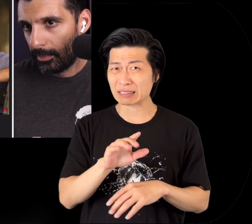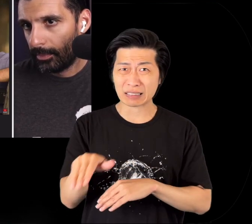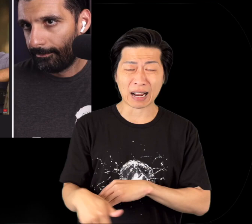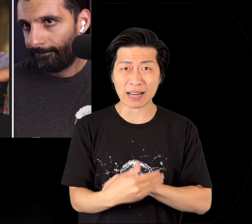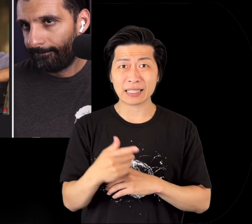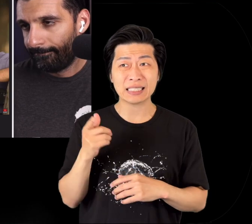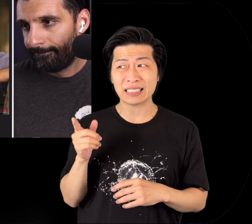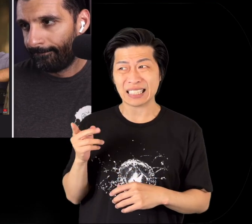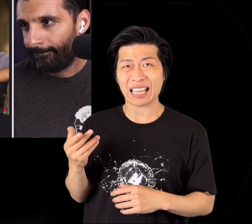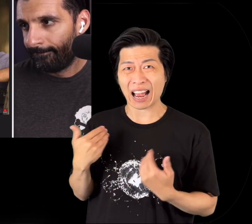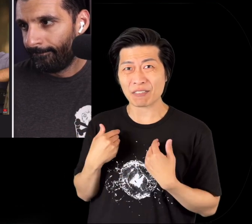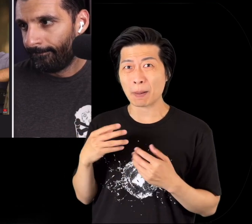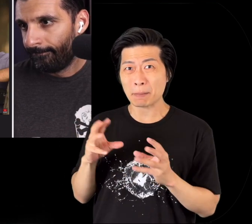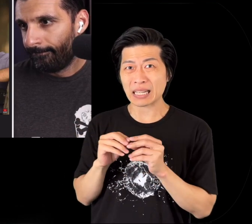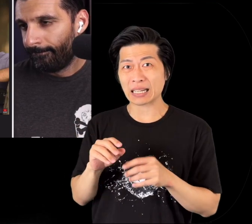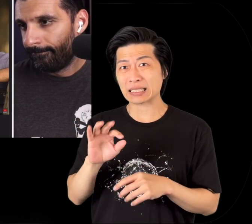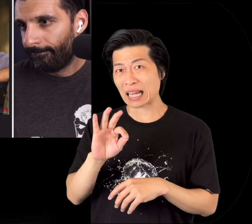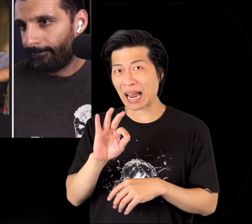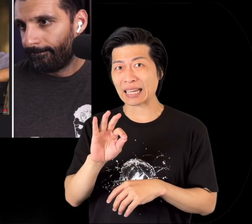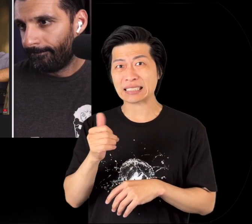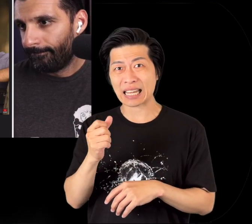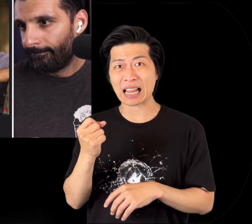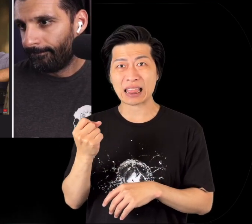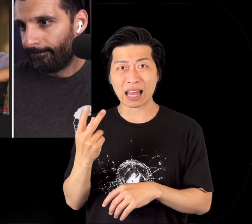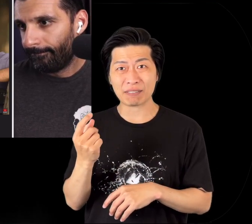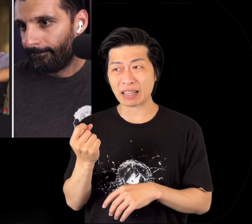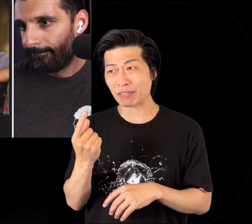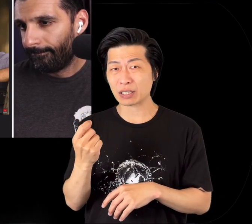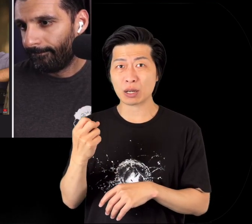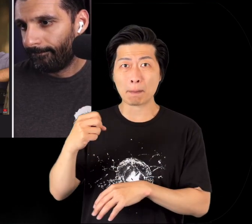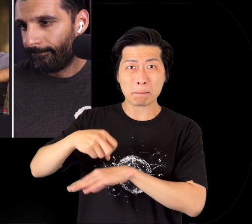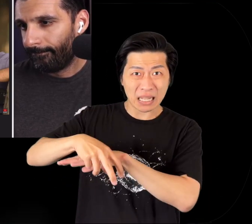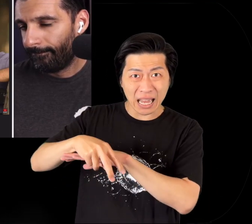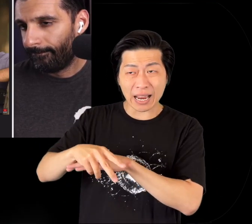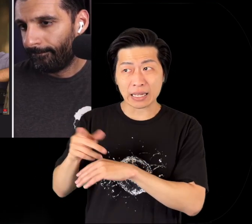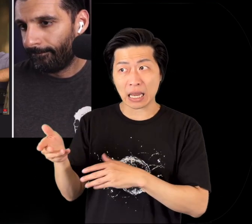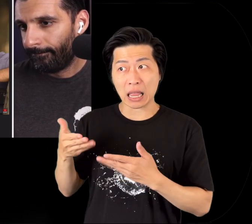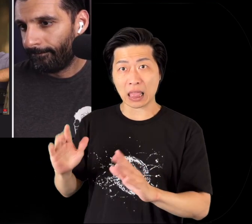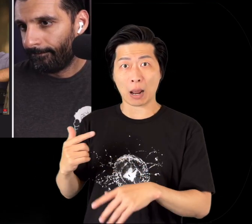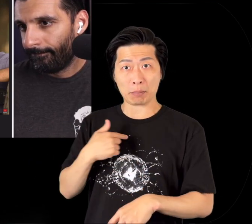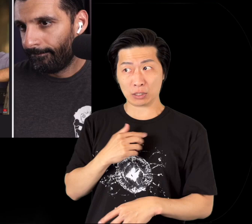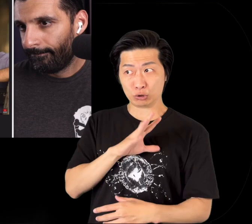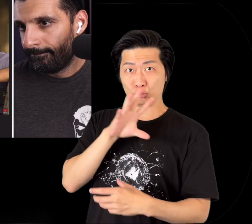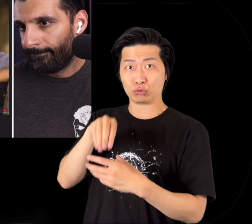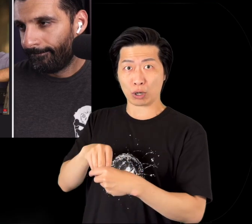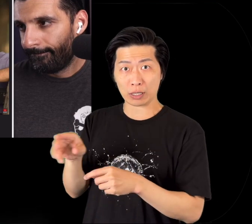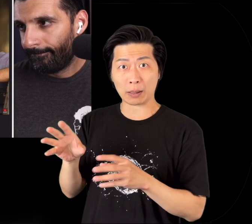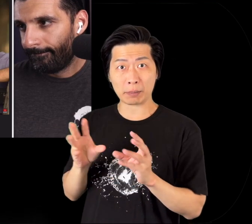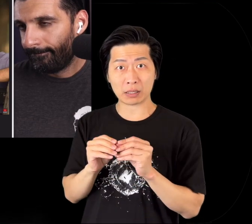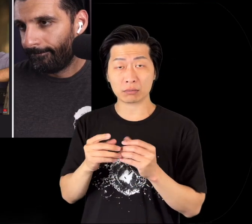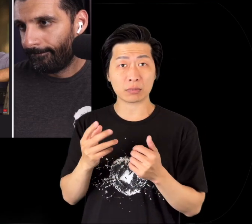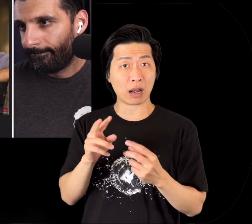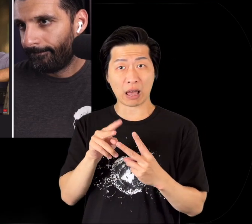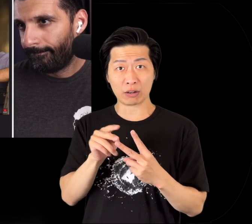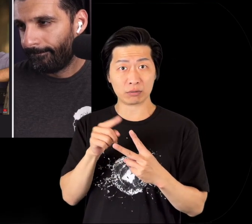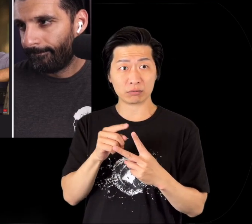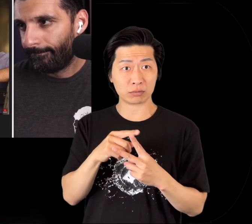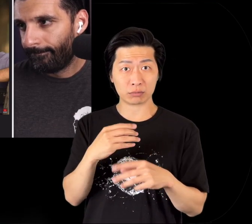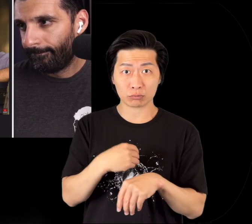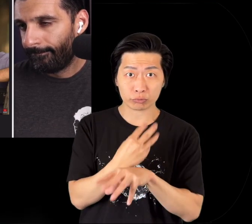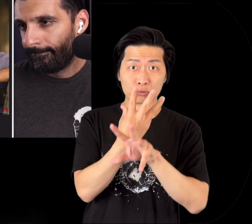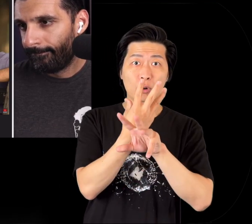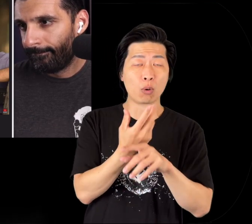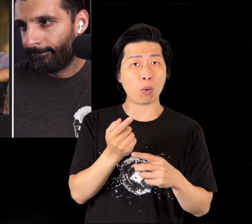He has meetings at 9, 10, 11, midnight, and he's allowed me to be in all of his meetings either